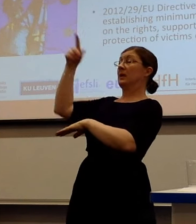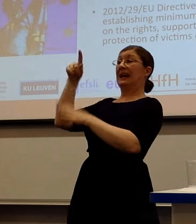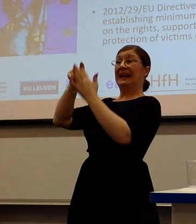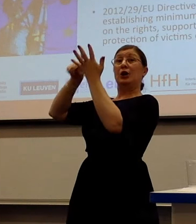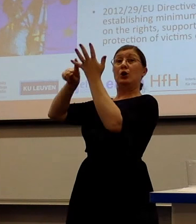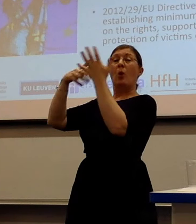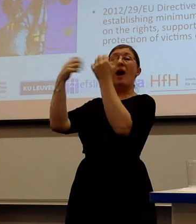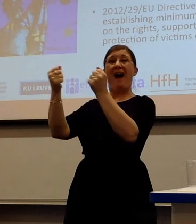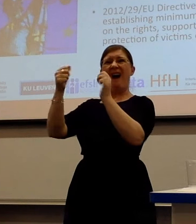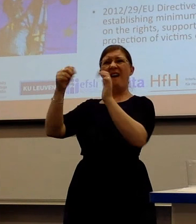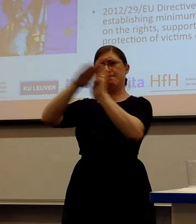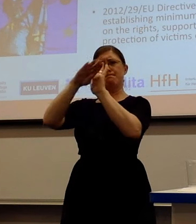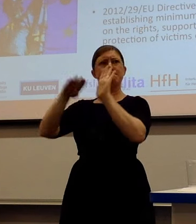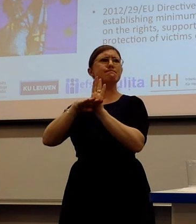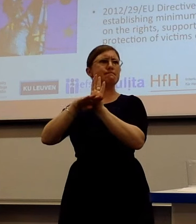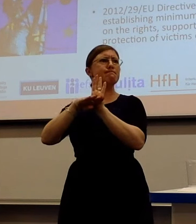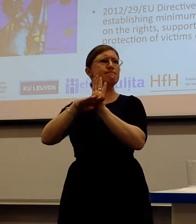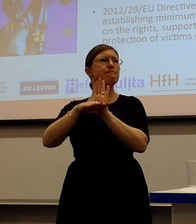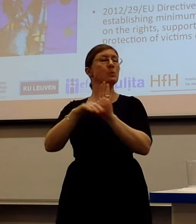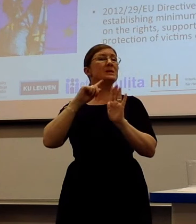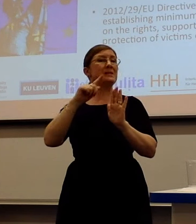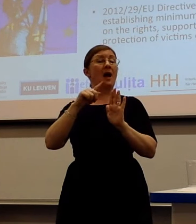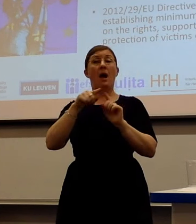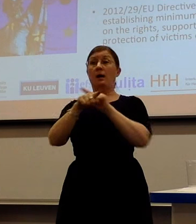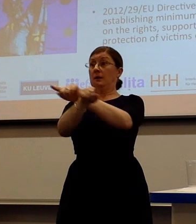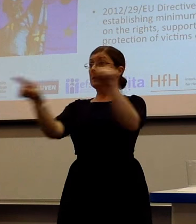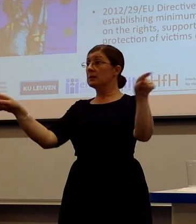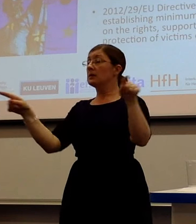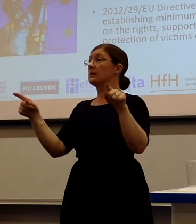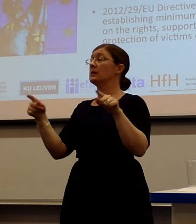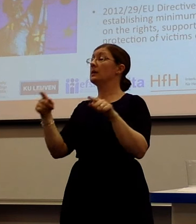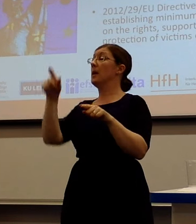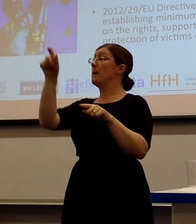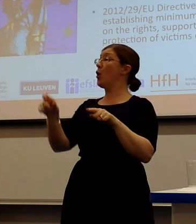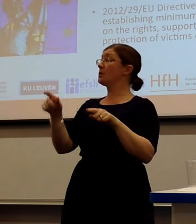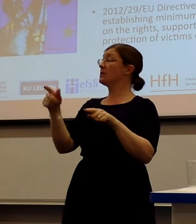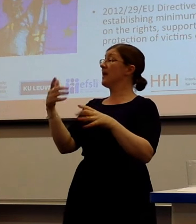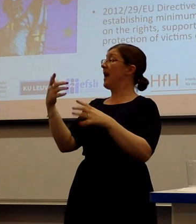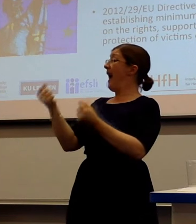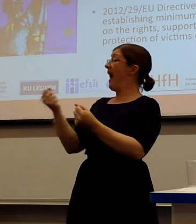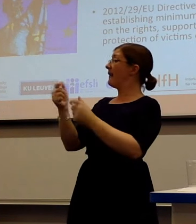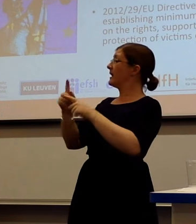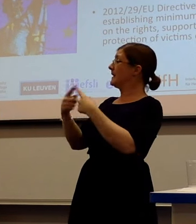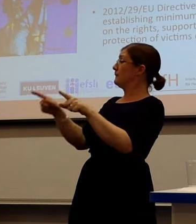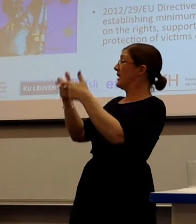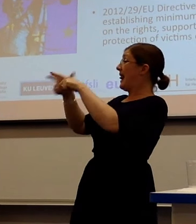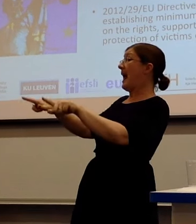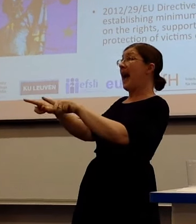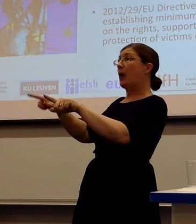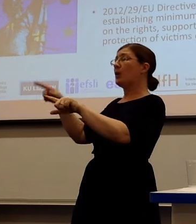Now, one of the goals of the project was to influence the European Union policies. Some of you may be aware that European